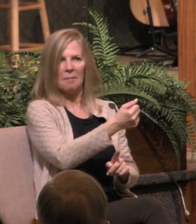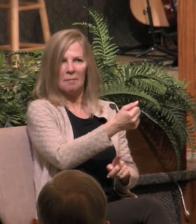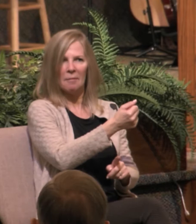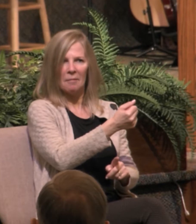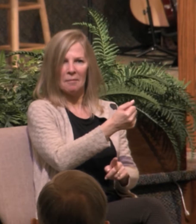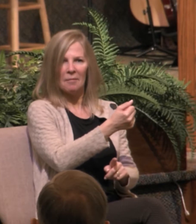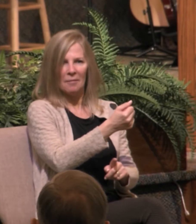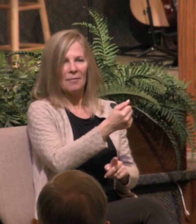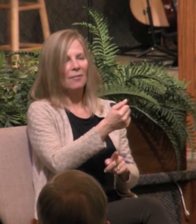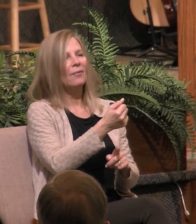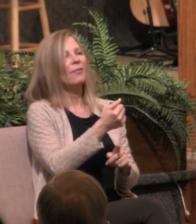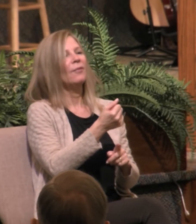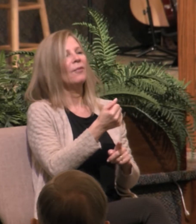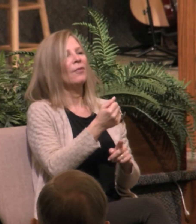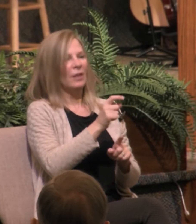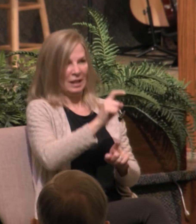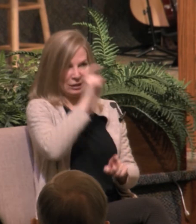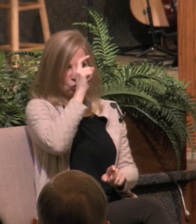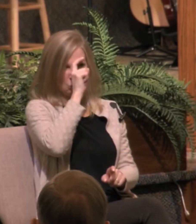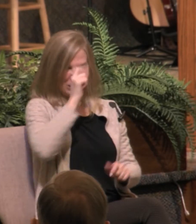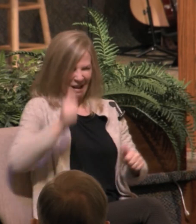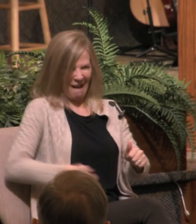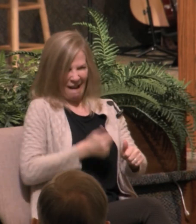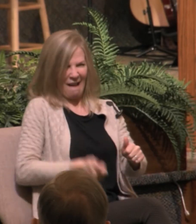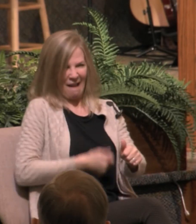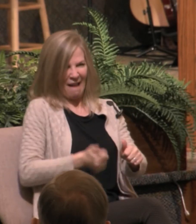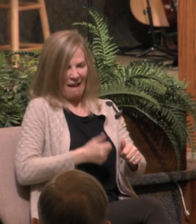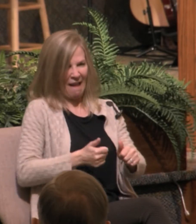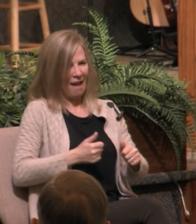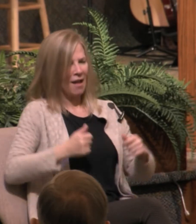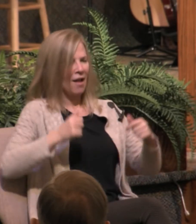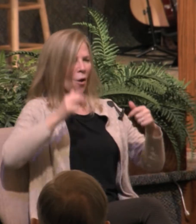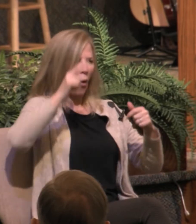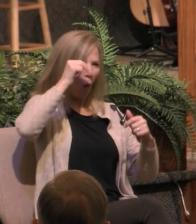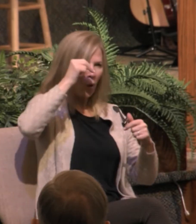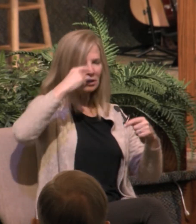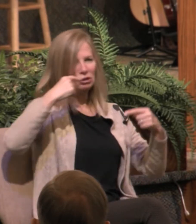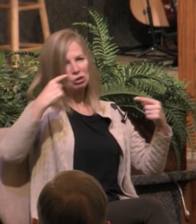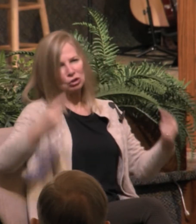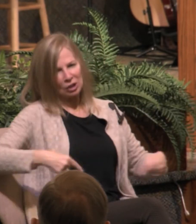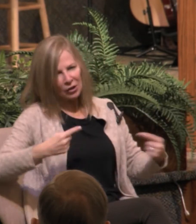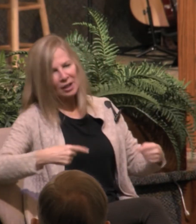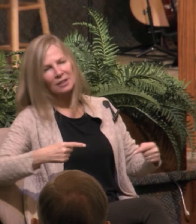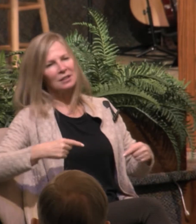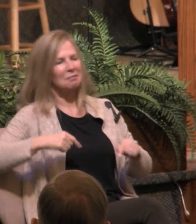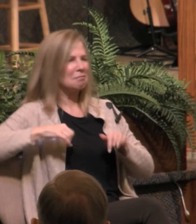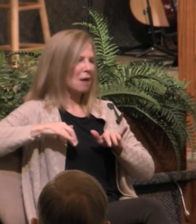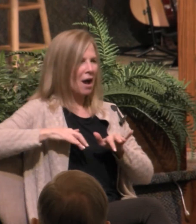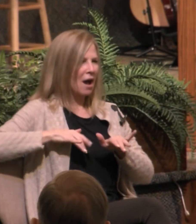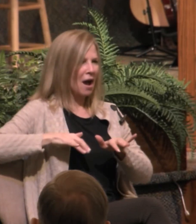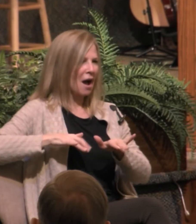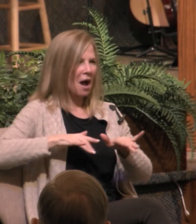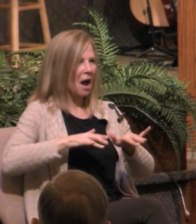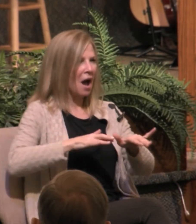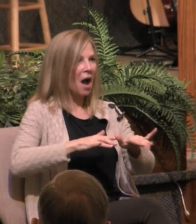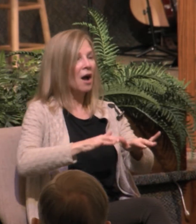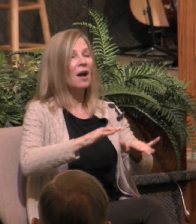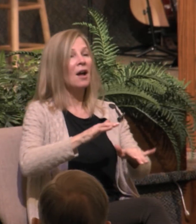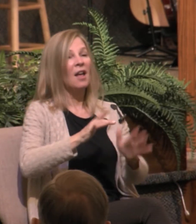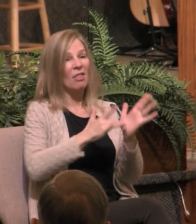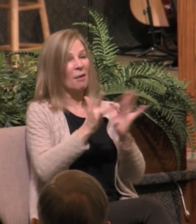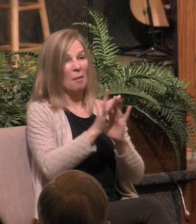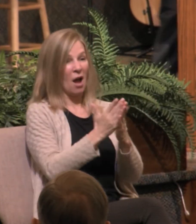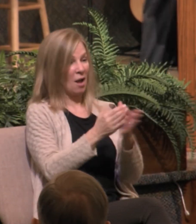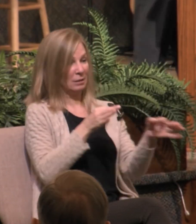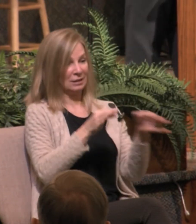Exodus 14:23, then the Egyptians took up the pursuit, and all Pharaoh's horses, his chariots, and his horsemen went in after them into the midst of the sea, and then the Bible